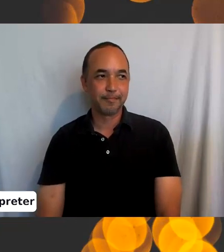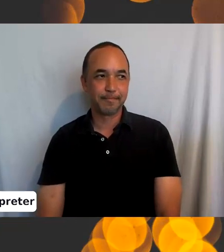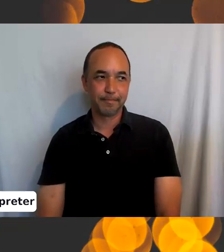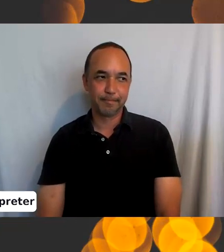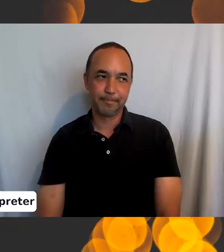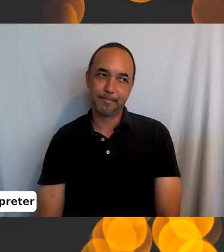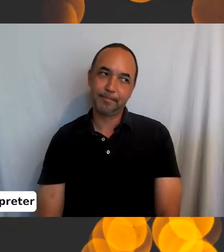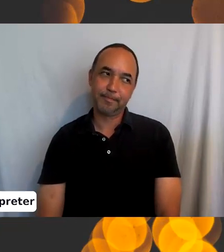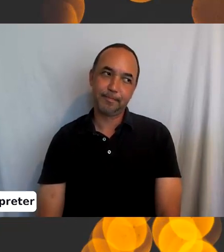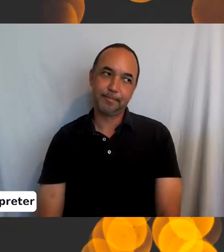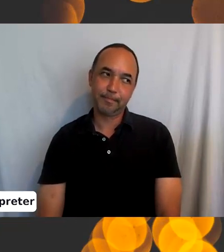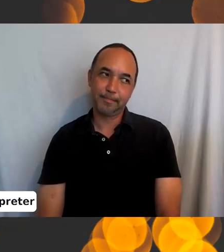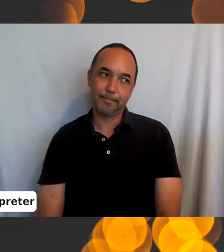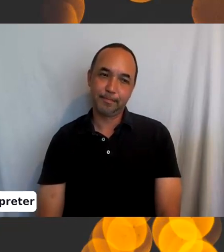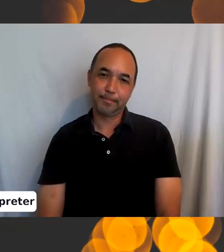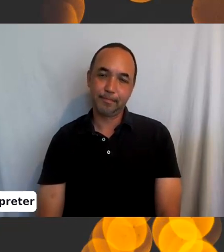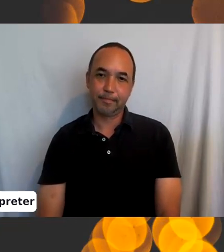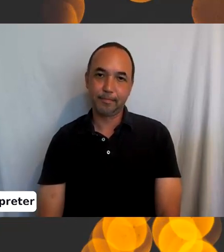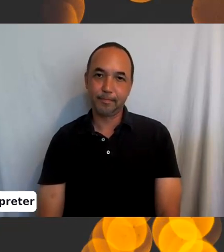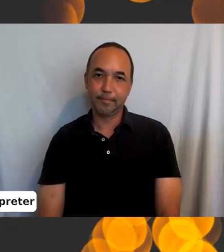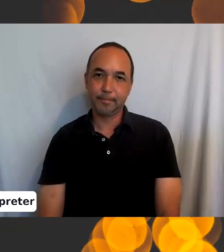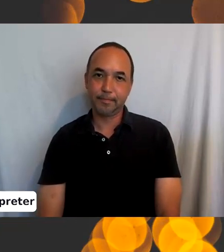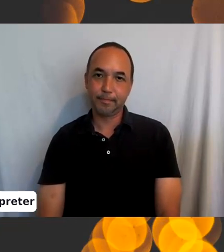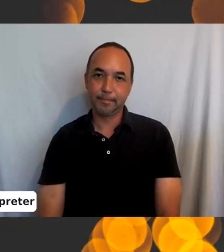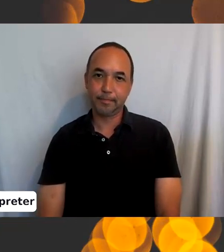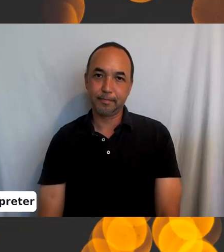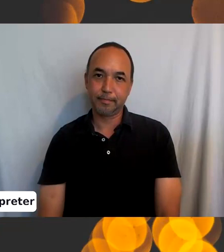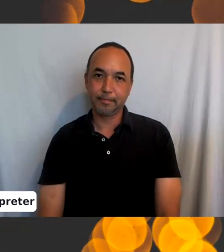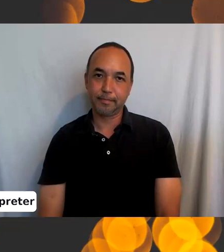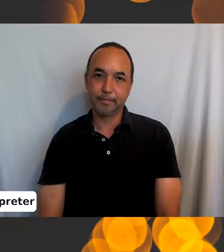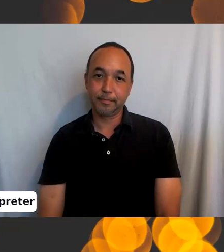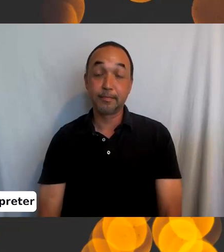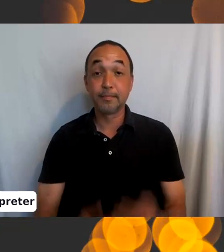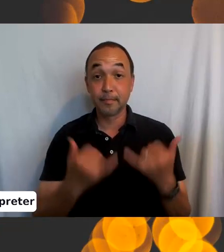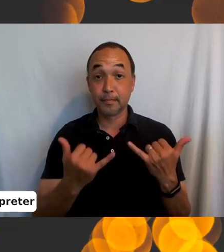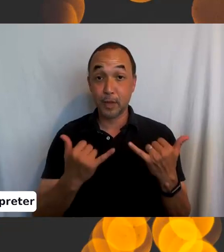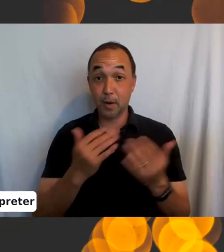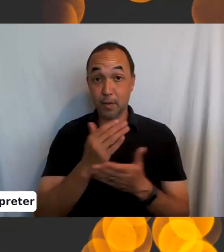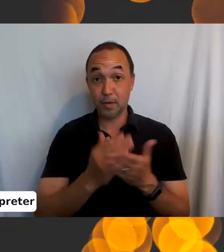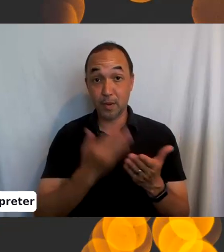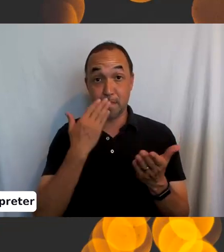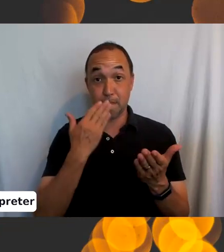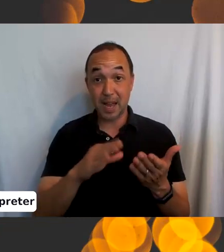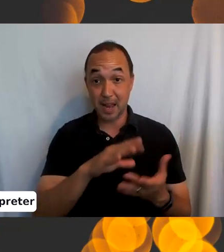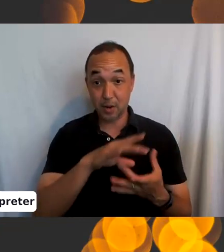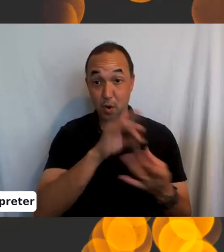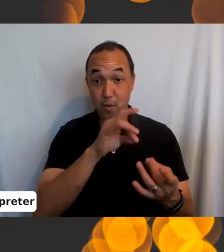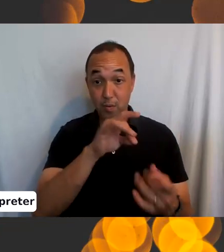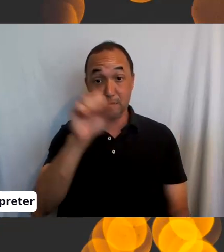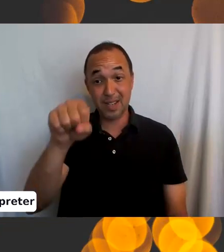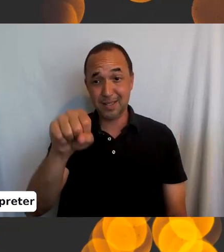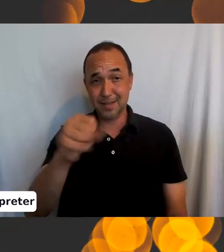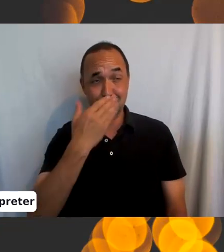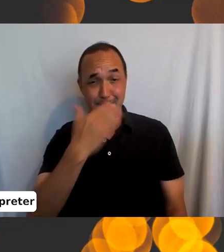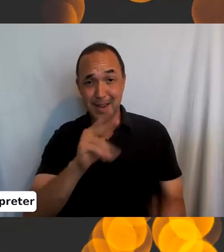But now that's to say, I'm not saying that there aren't bad ghosts. There are bad people. You have